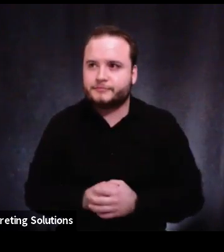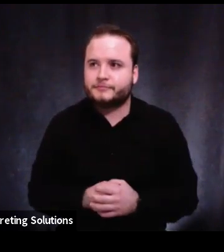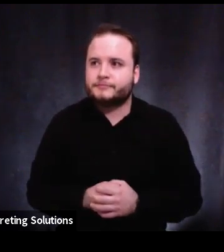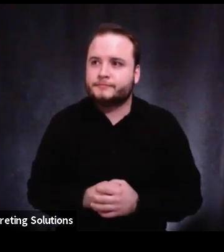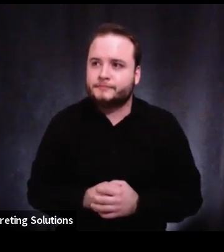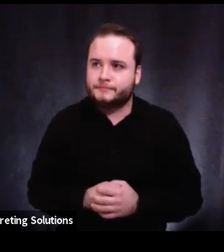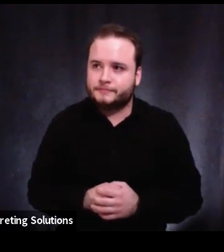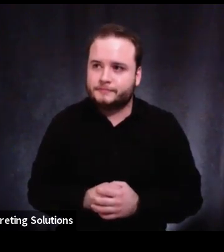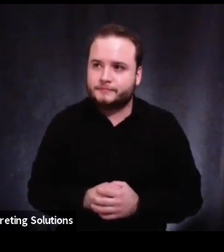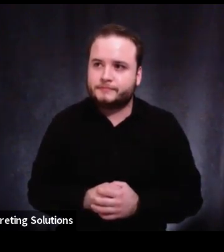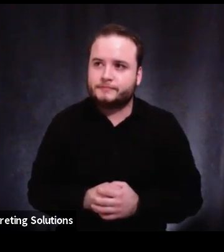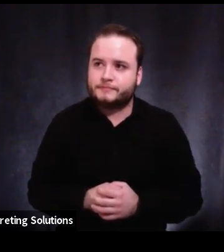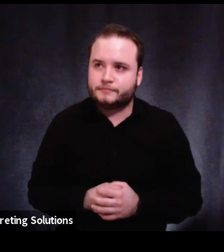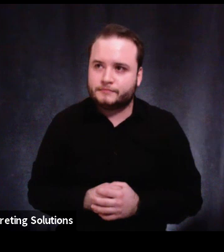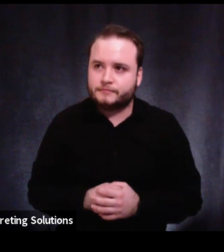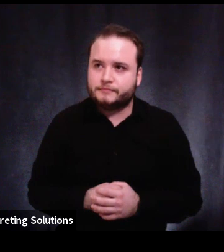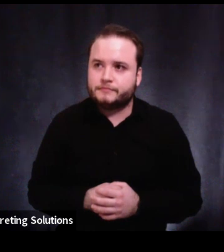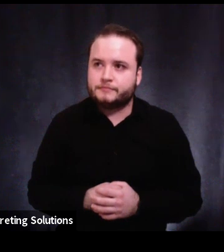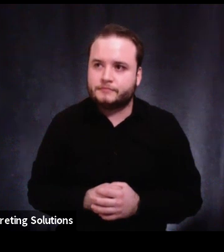certainly Mayo is doing that.